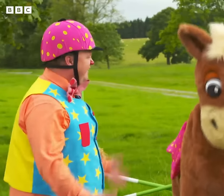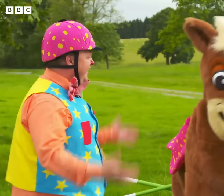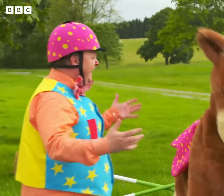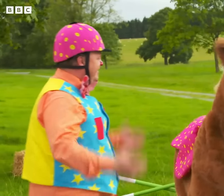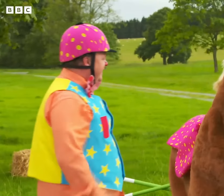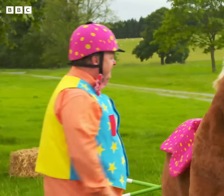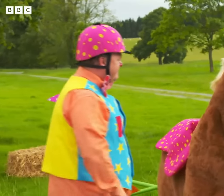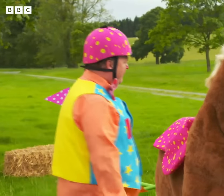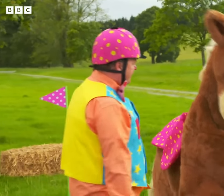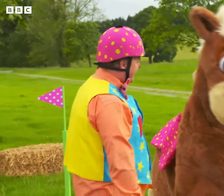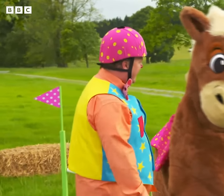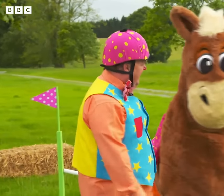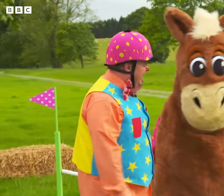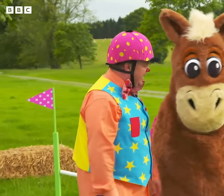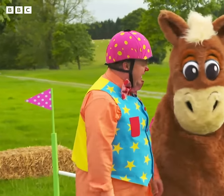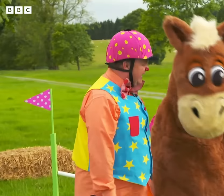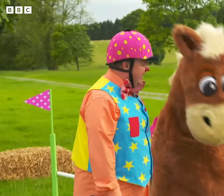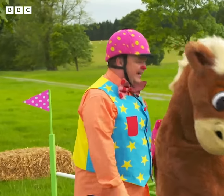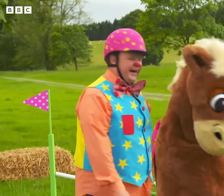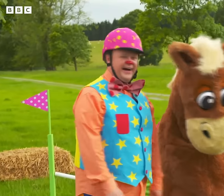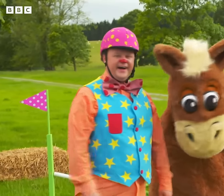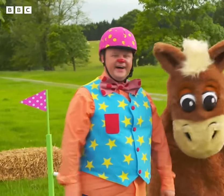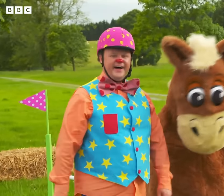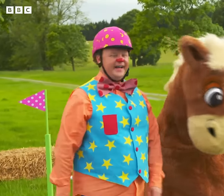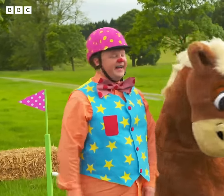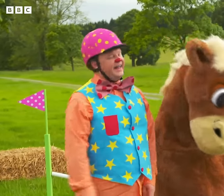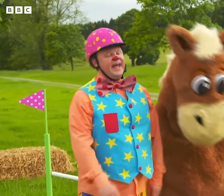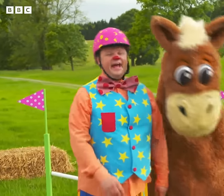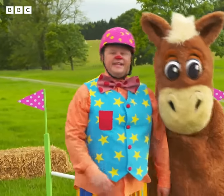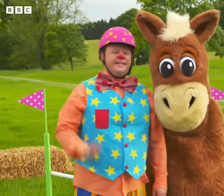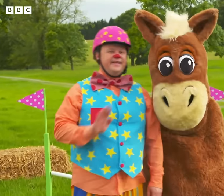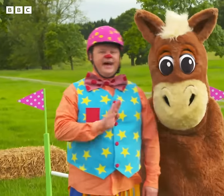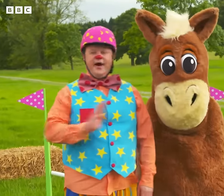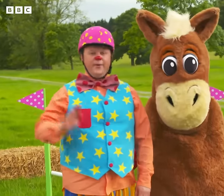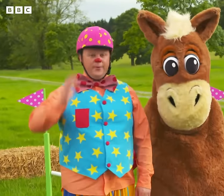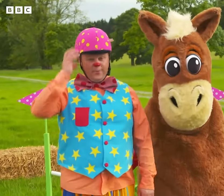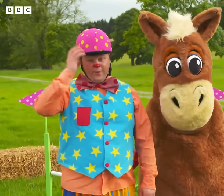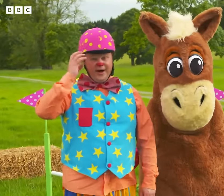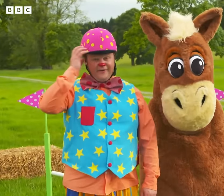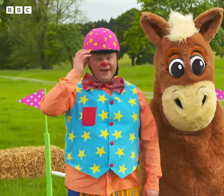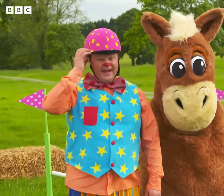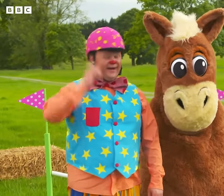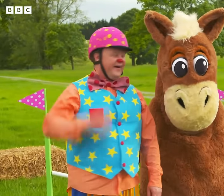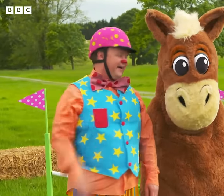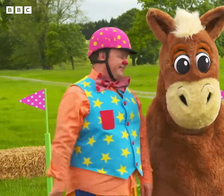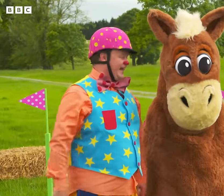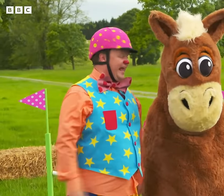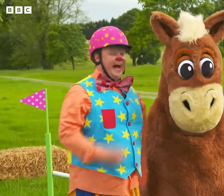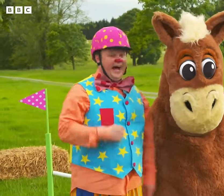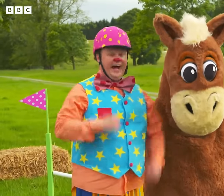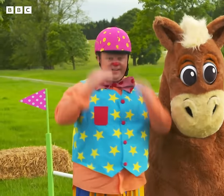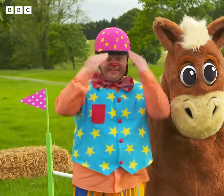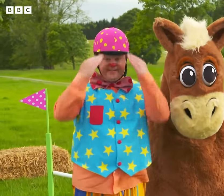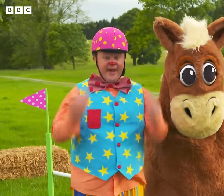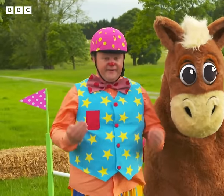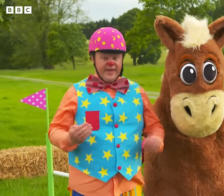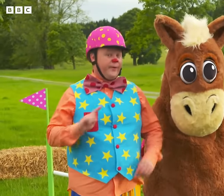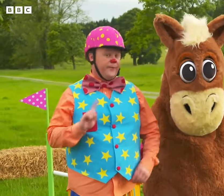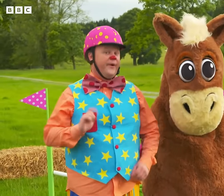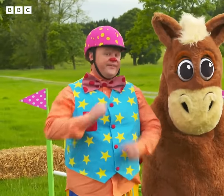What is it, Spotty? Oh, look, don't worry. Honestly, I'll show you what to